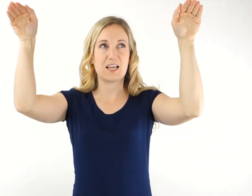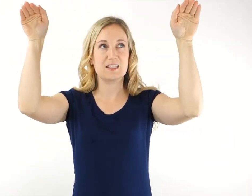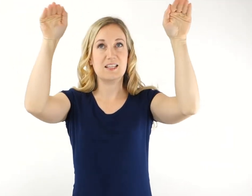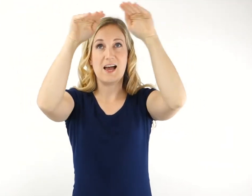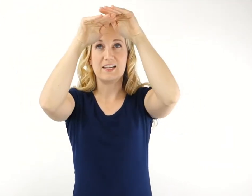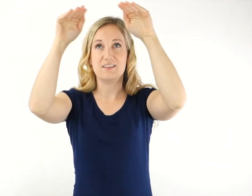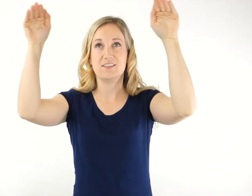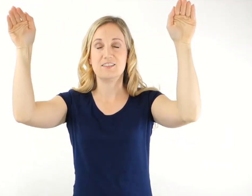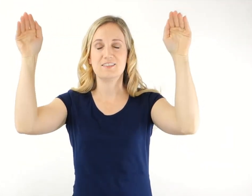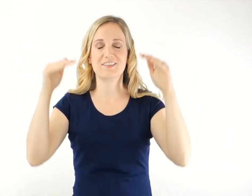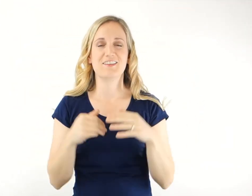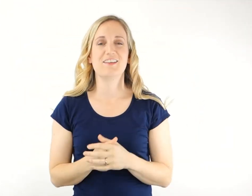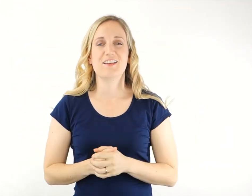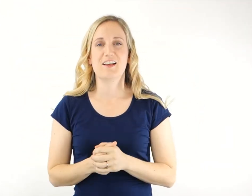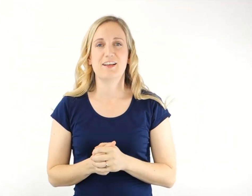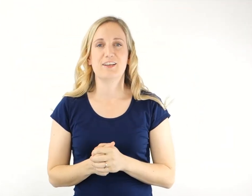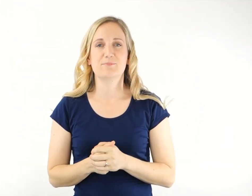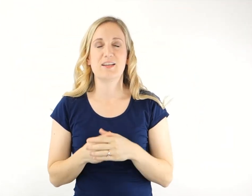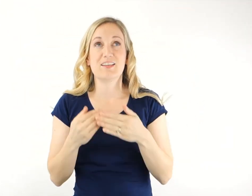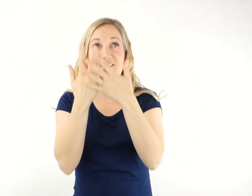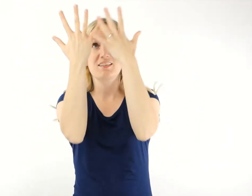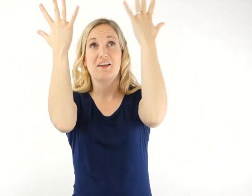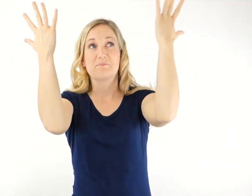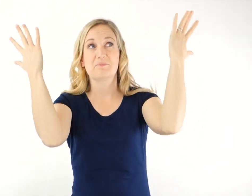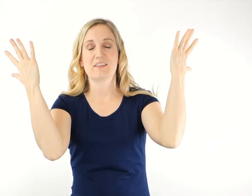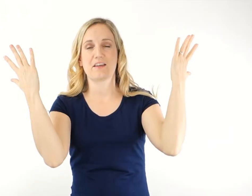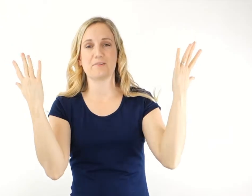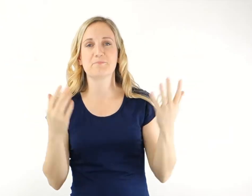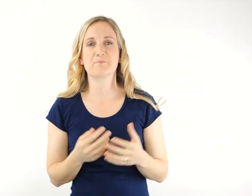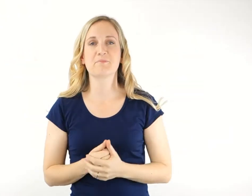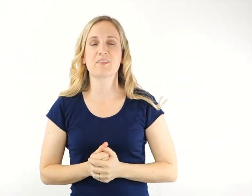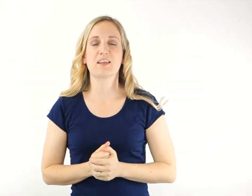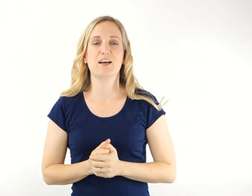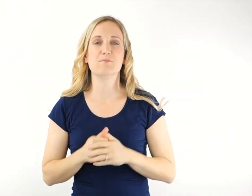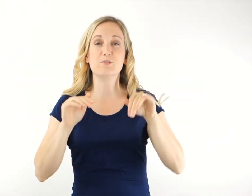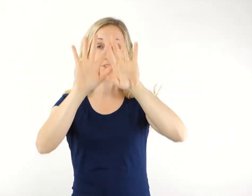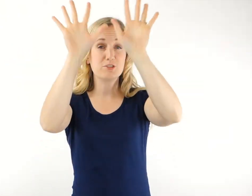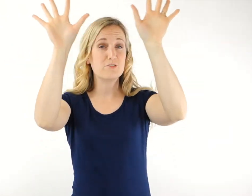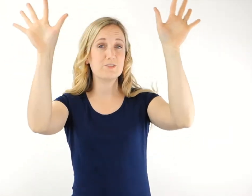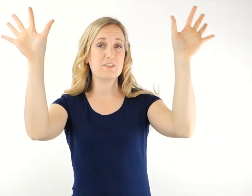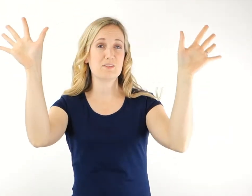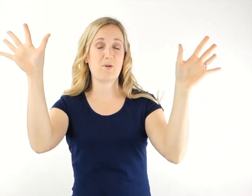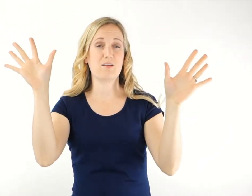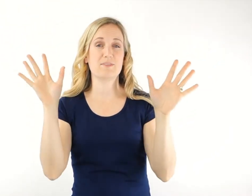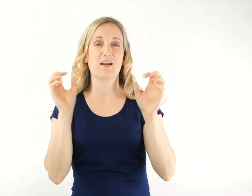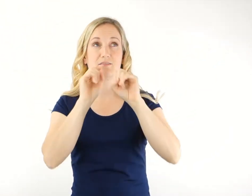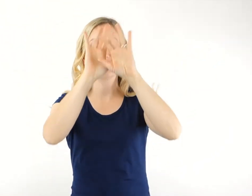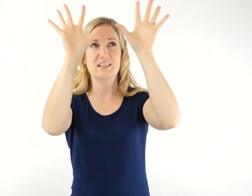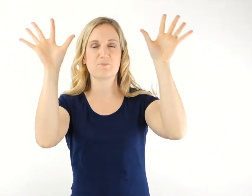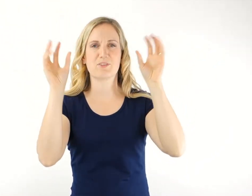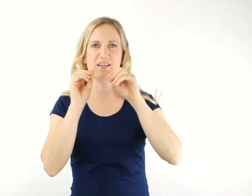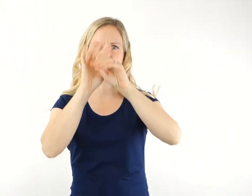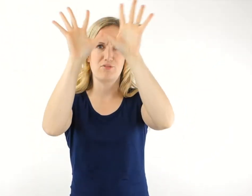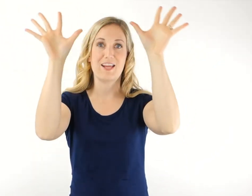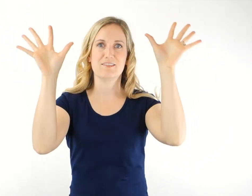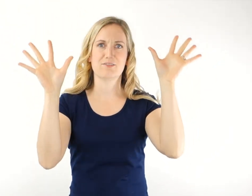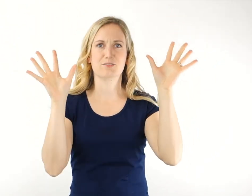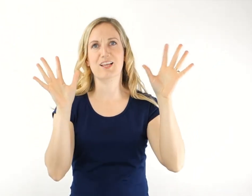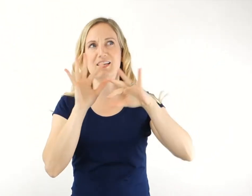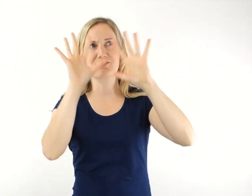the line. I like sky like that. Don't do this palms out because that's more like bright or light,